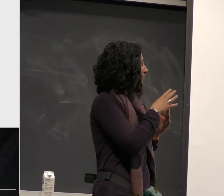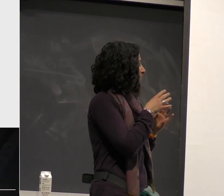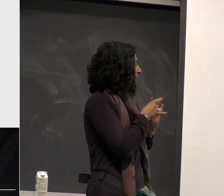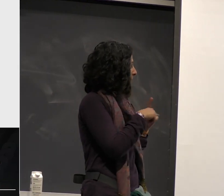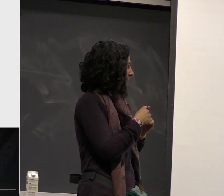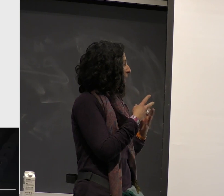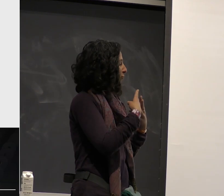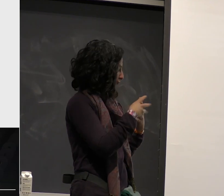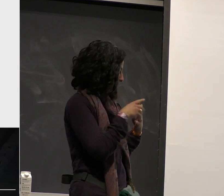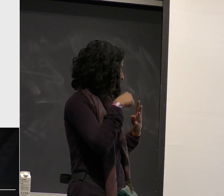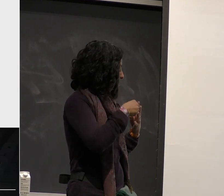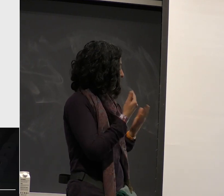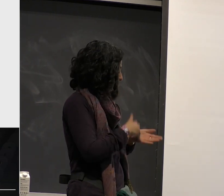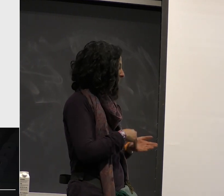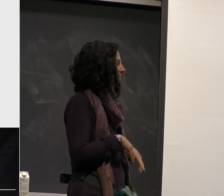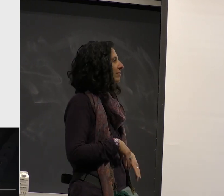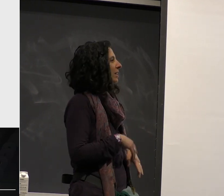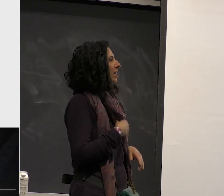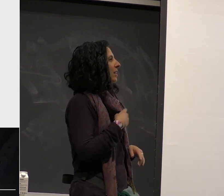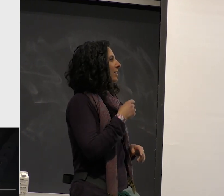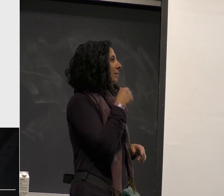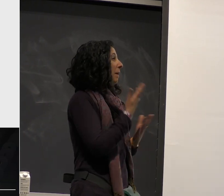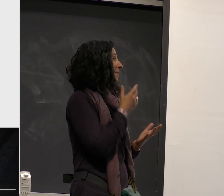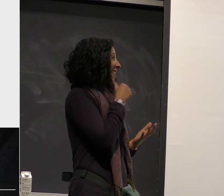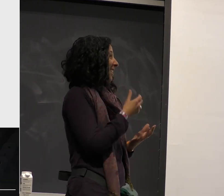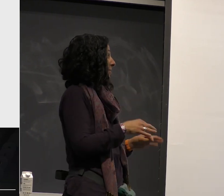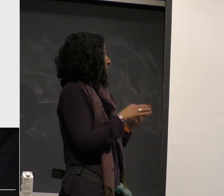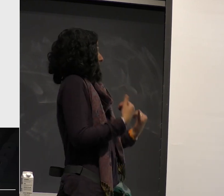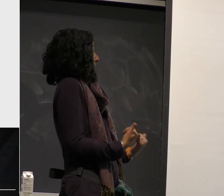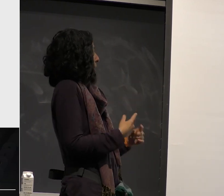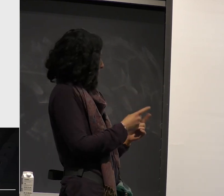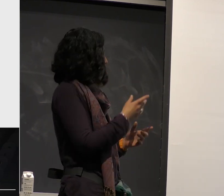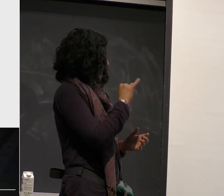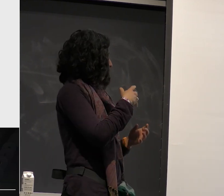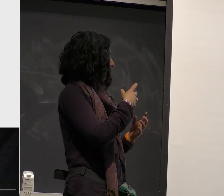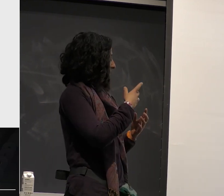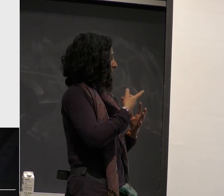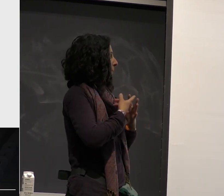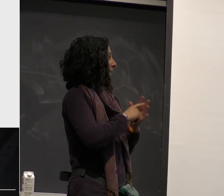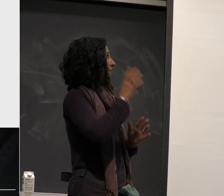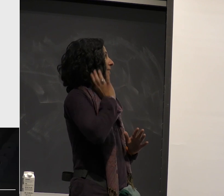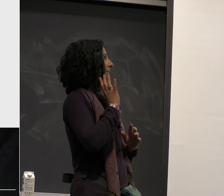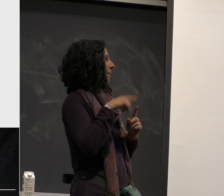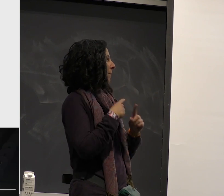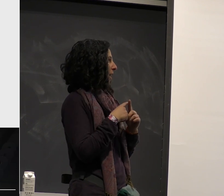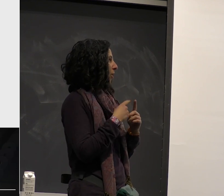But back to your comment about gatekeeping, once again. And maybe it's not important right now, but